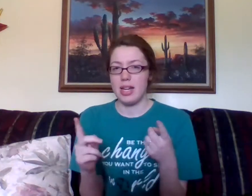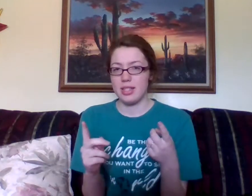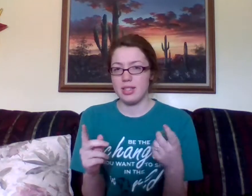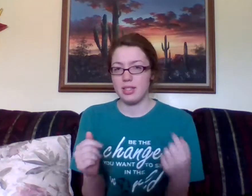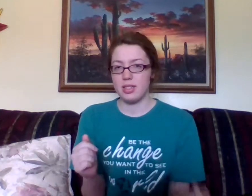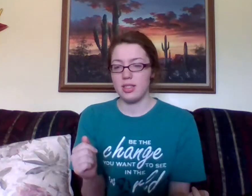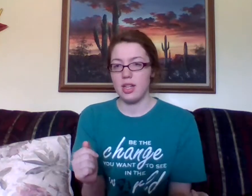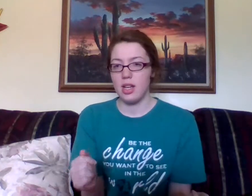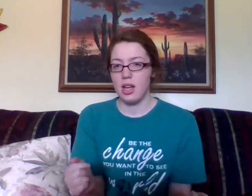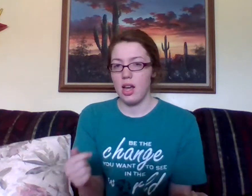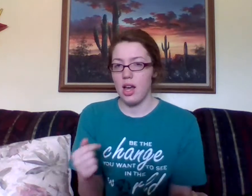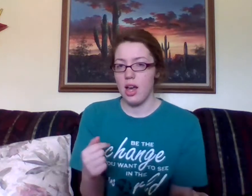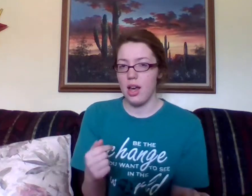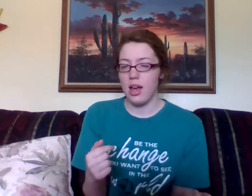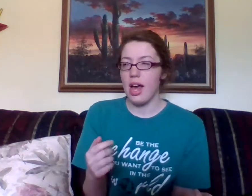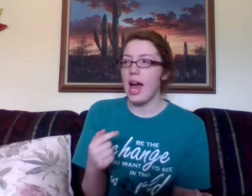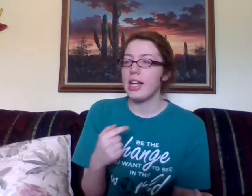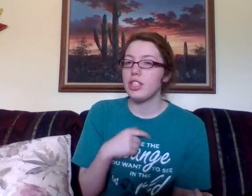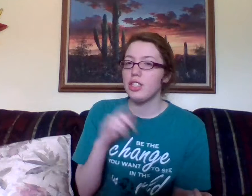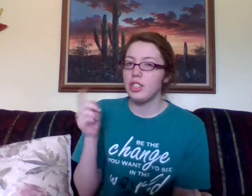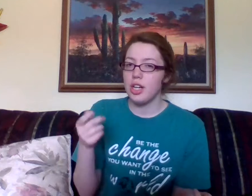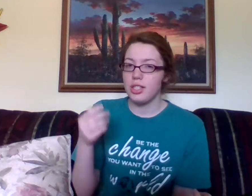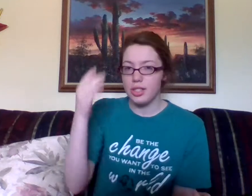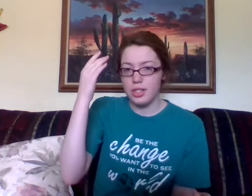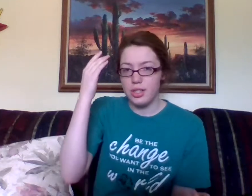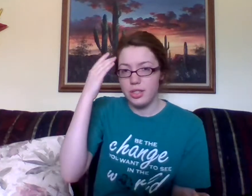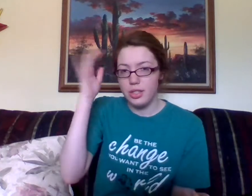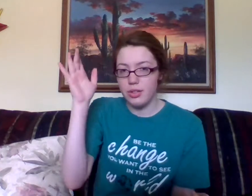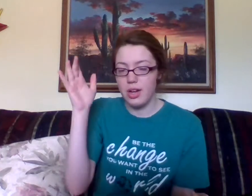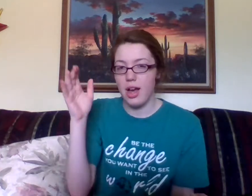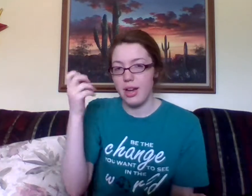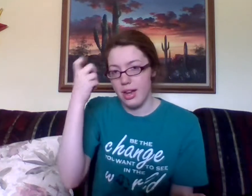But I just do not